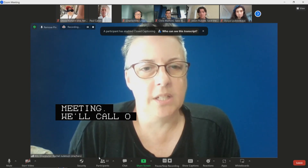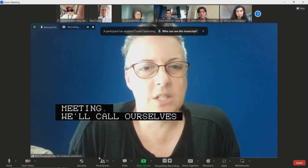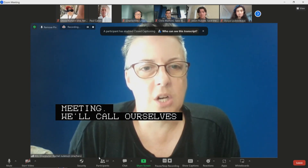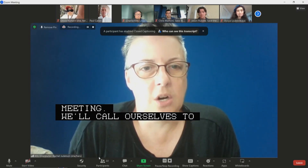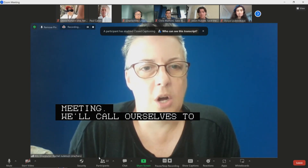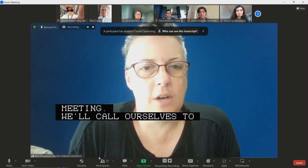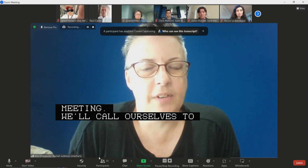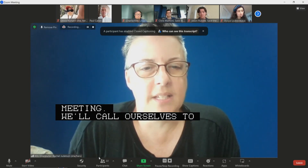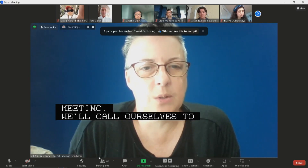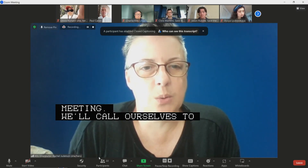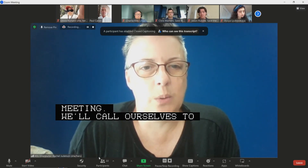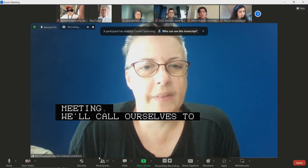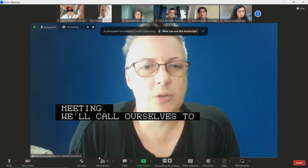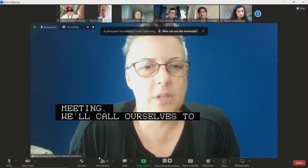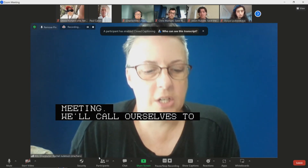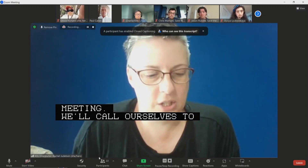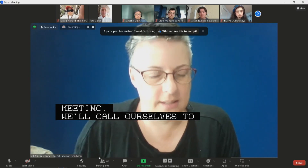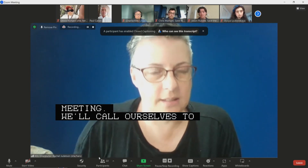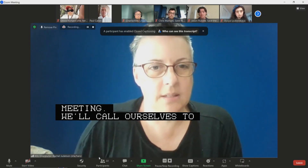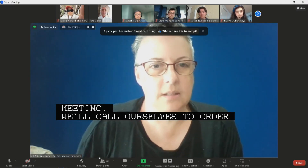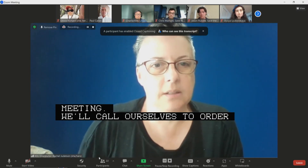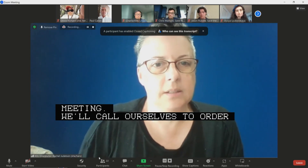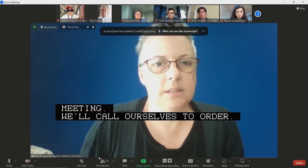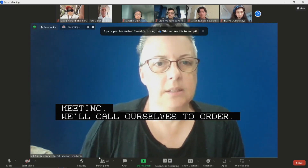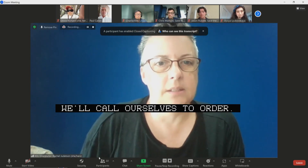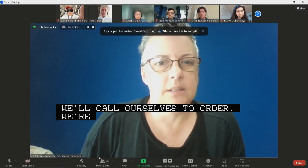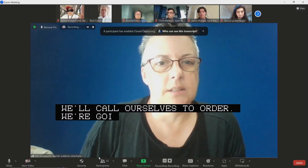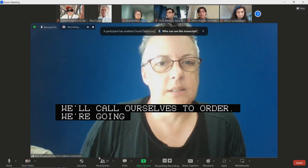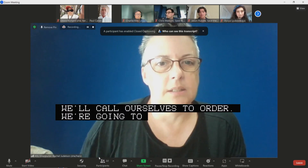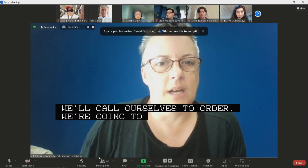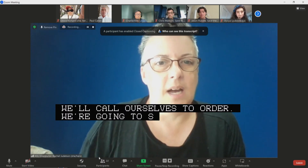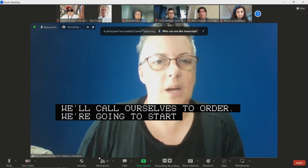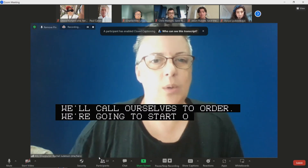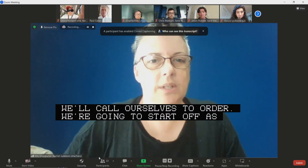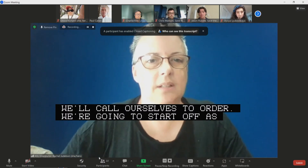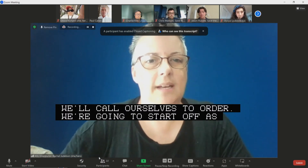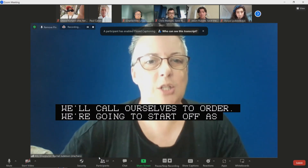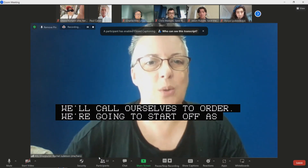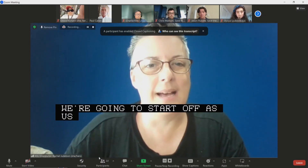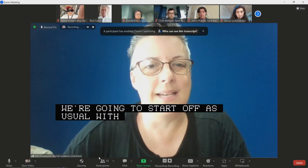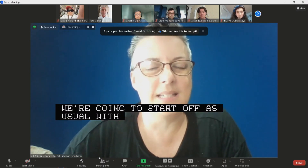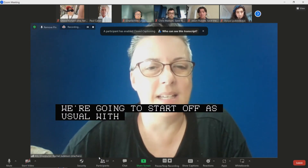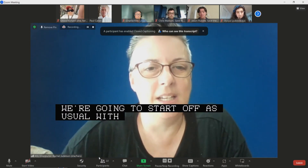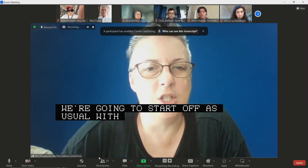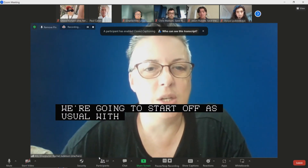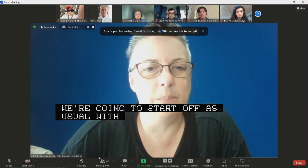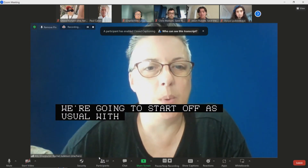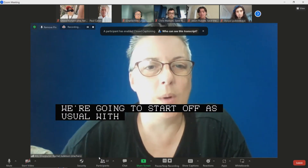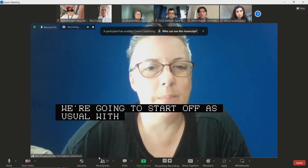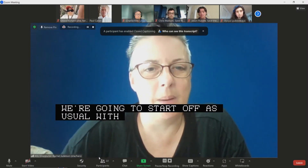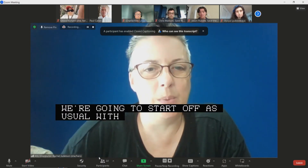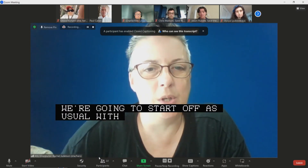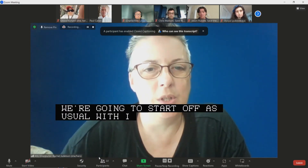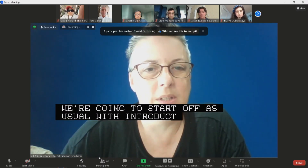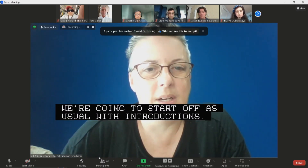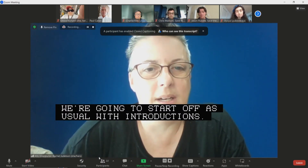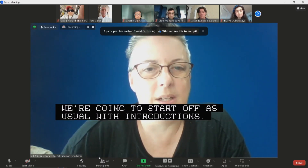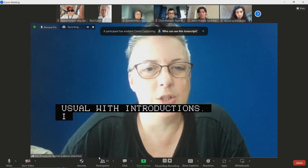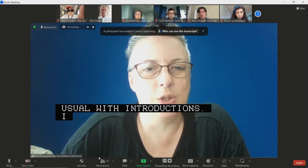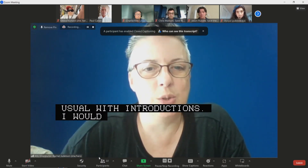We're gonna start off as usual with introductions. I would like to ask each board